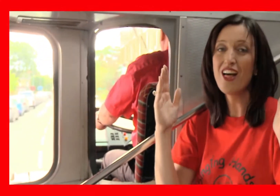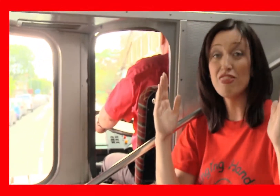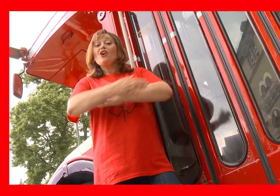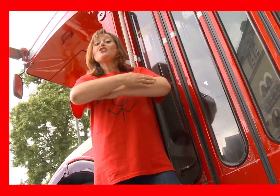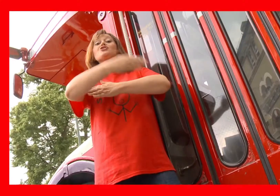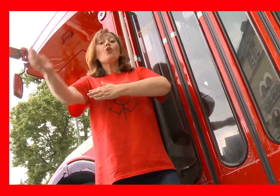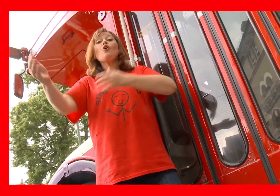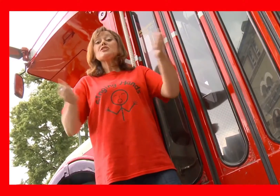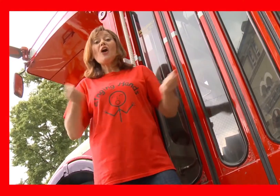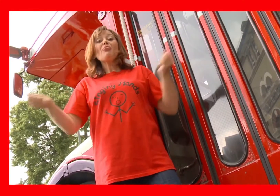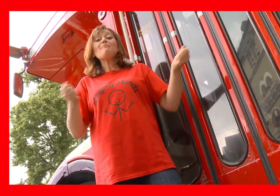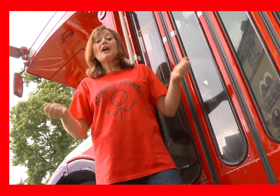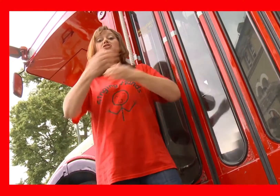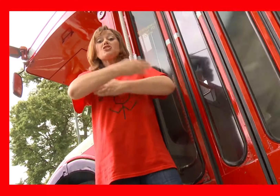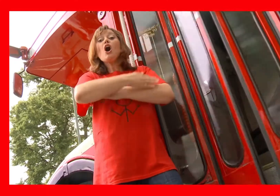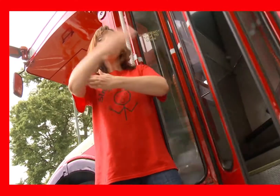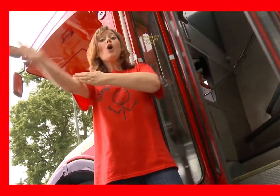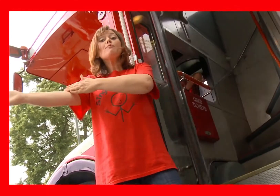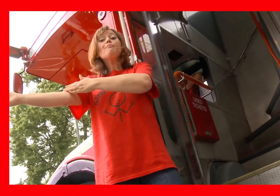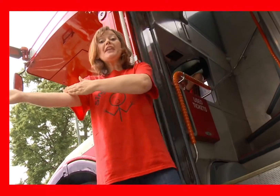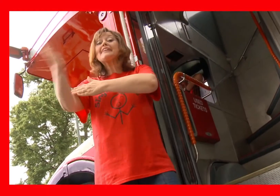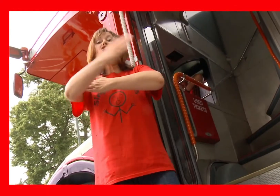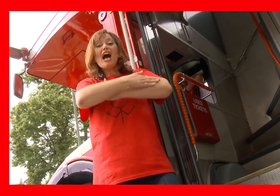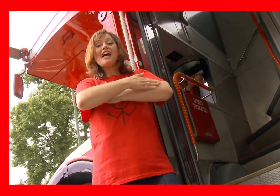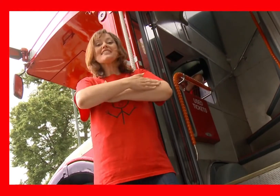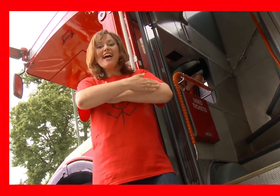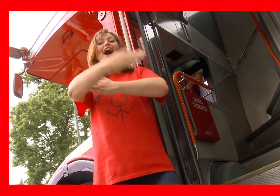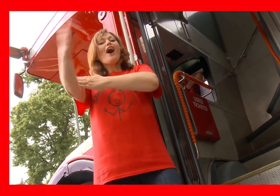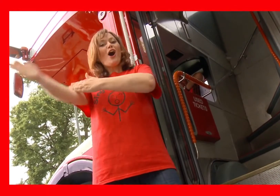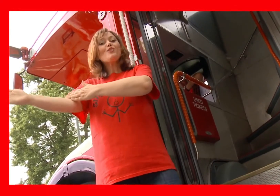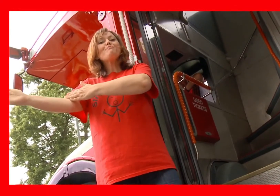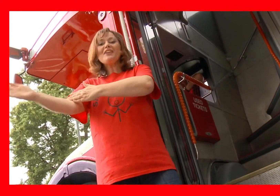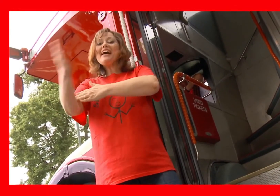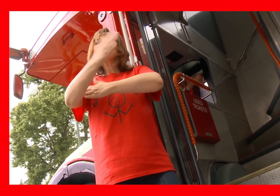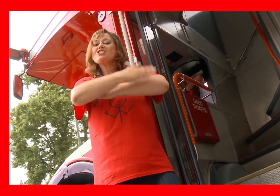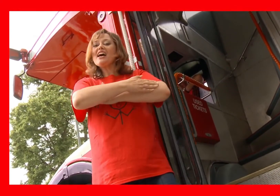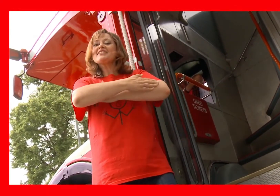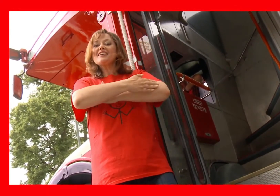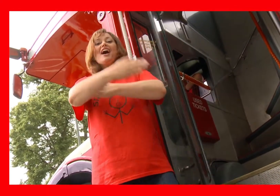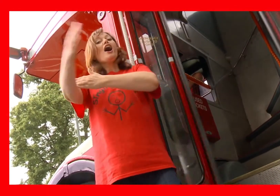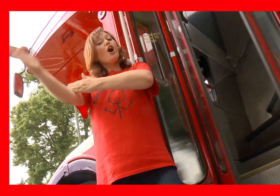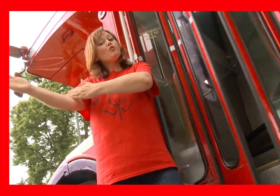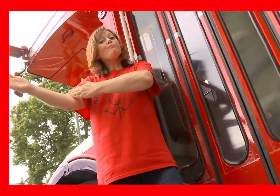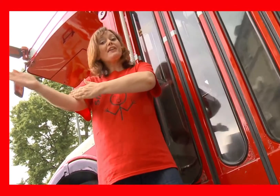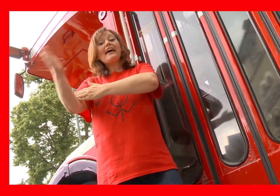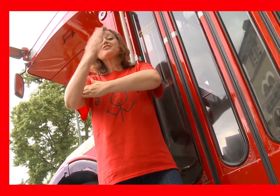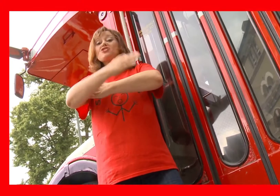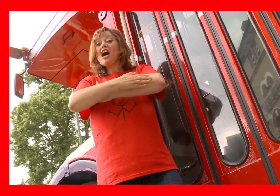The doors on the bus go open and shut, open and shut, open and shut.